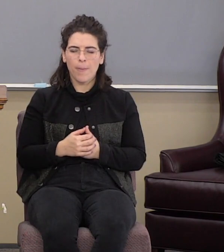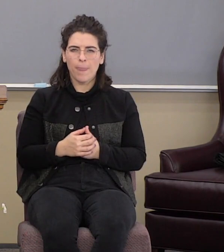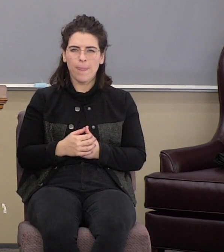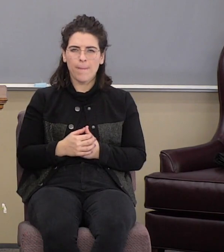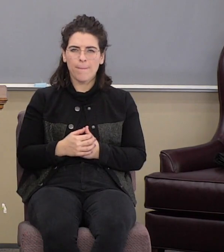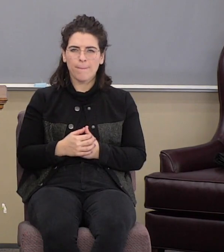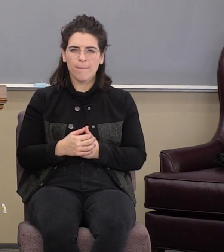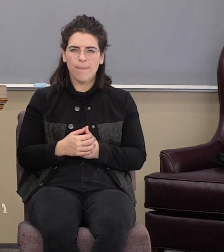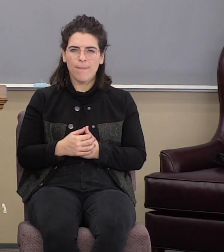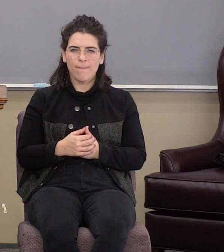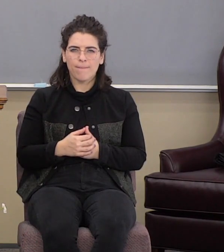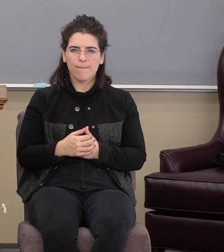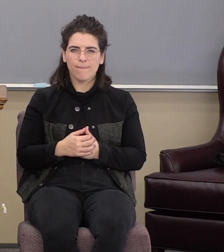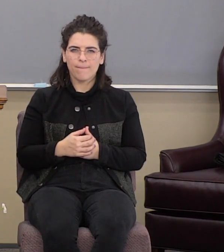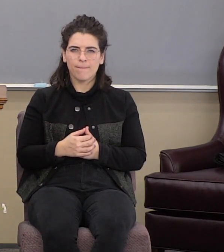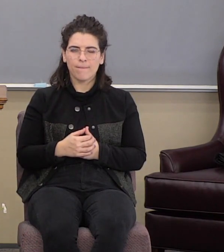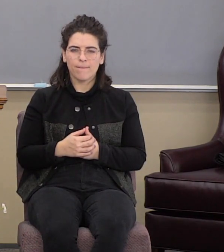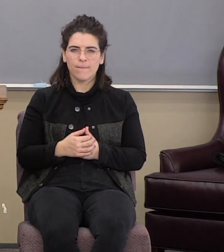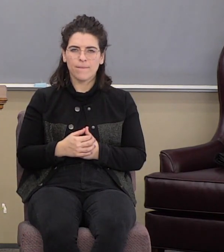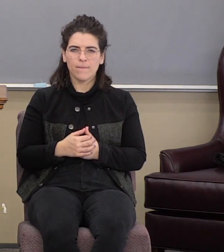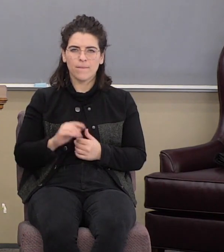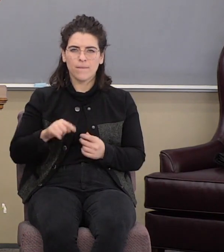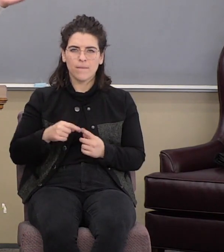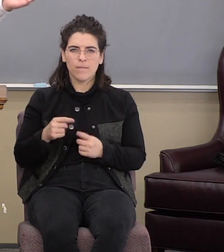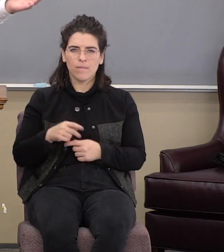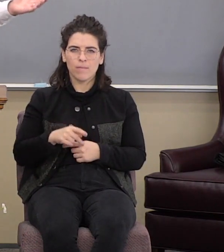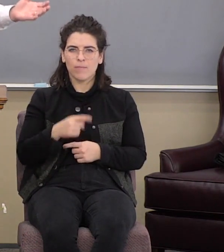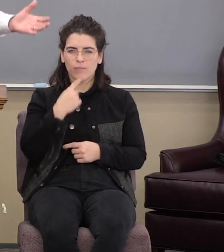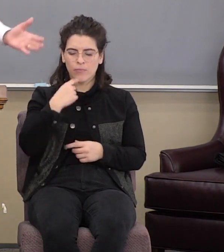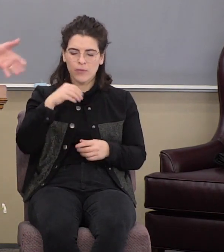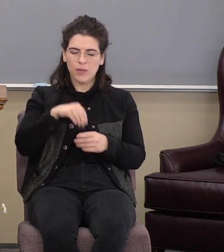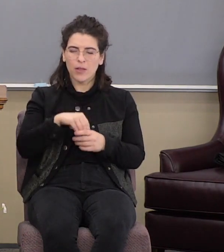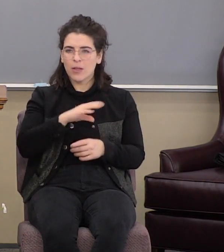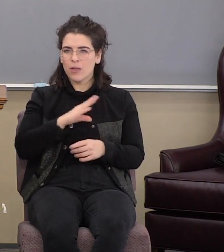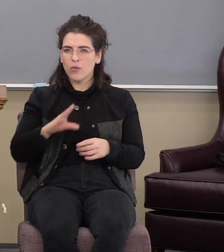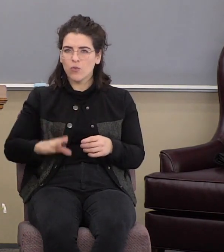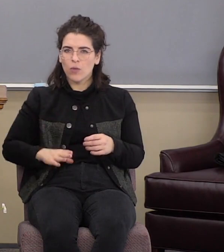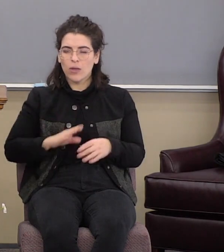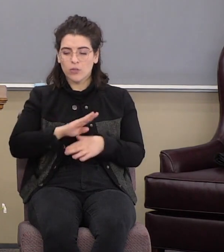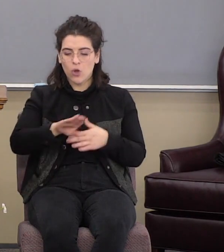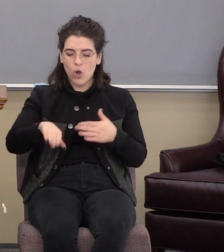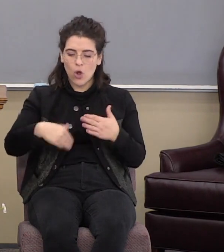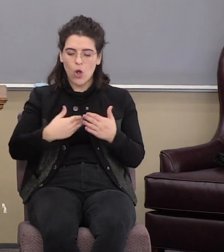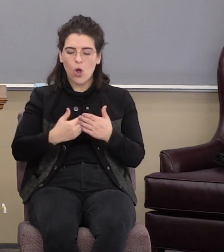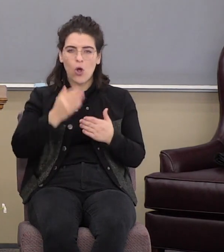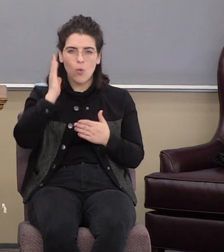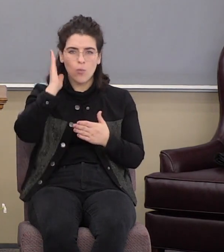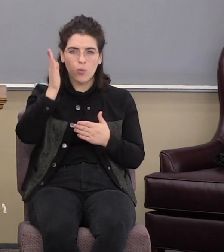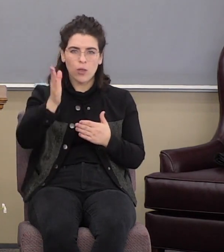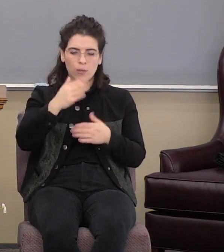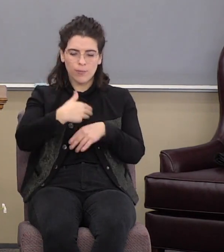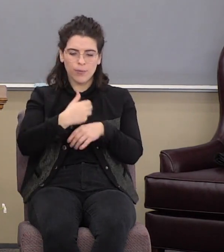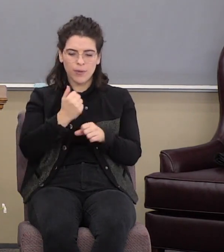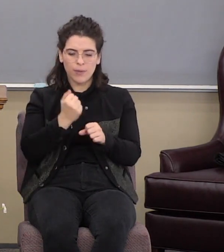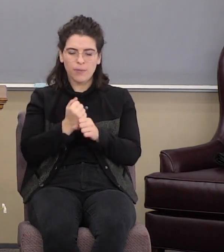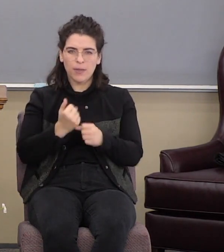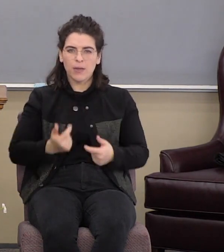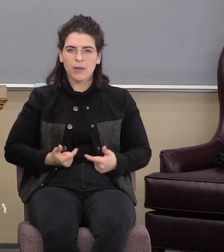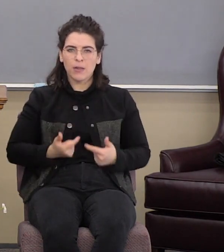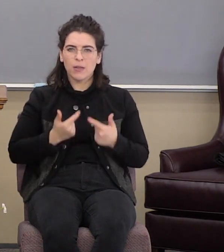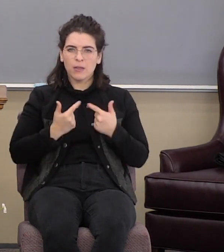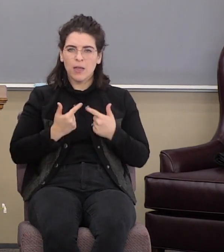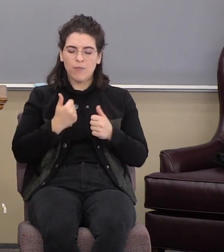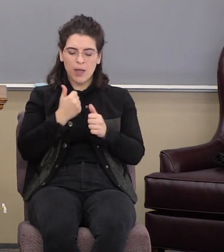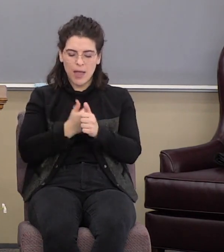Think about what Paul's doing. When Paul says, in Christ, all shall be made alive. Every